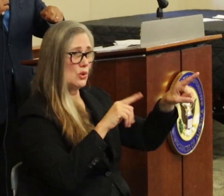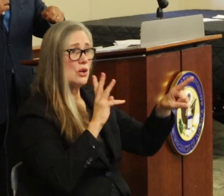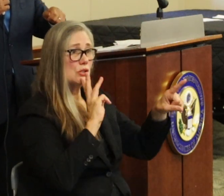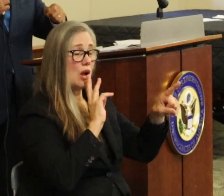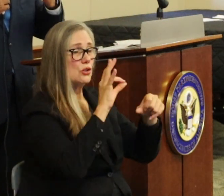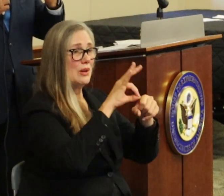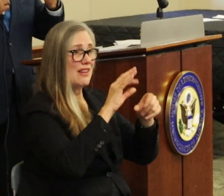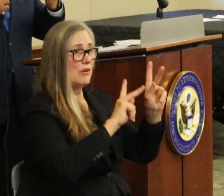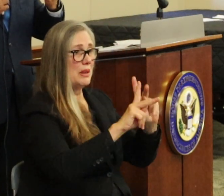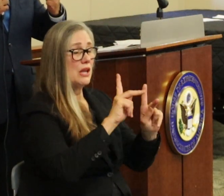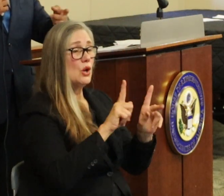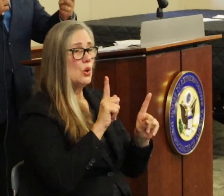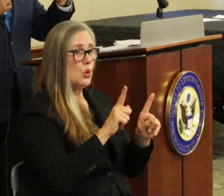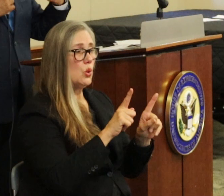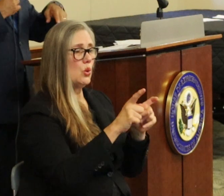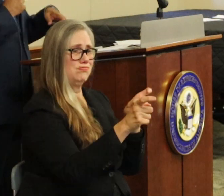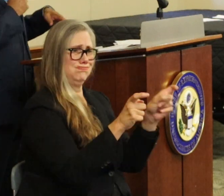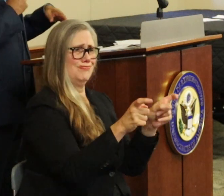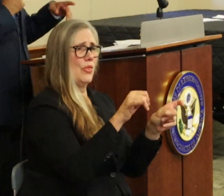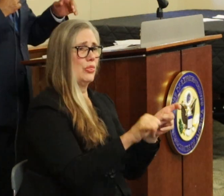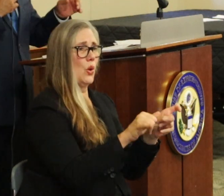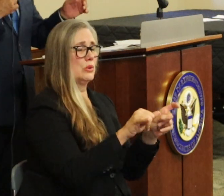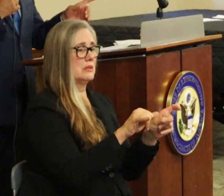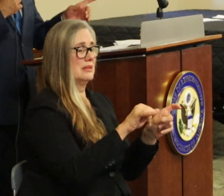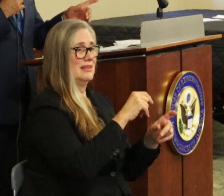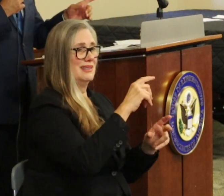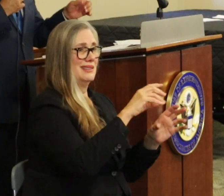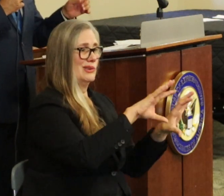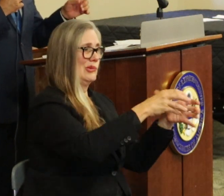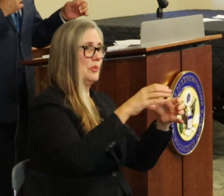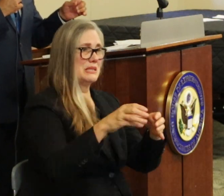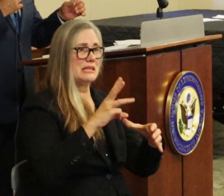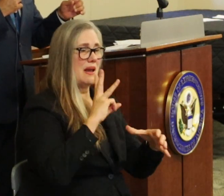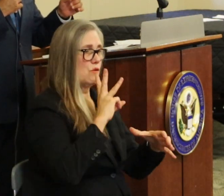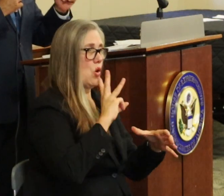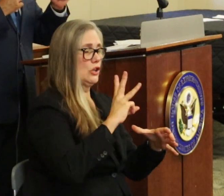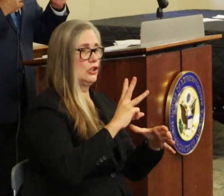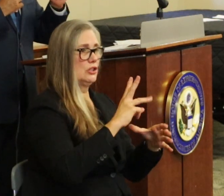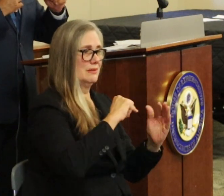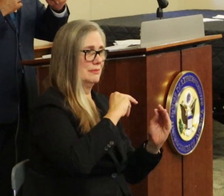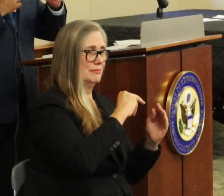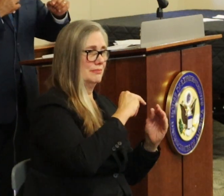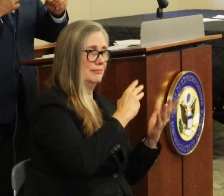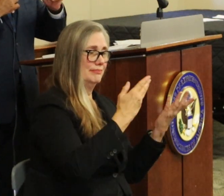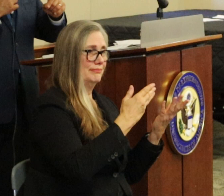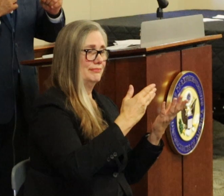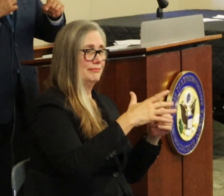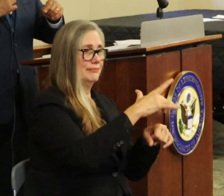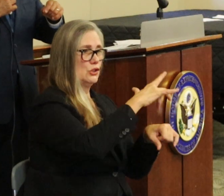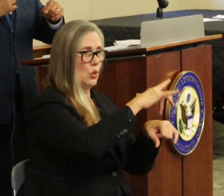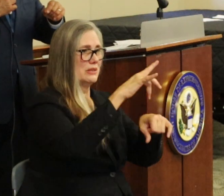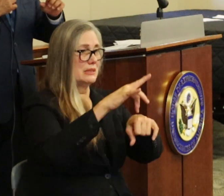bodies of water is number one. And number two, I will ask my staff to help me provide you